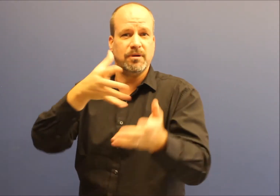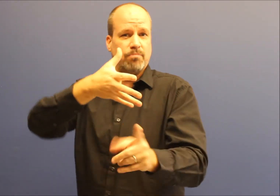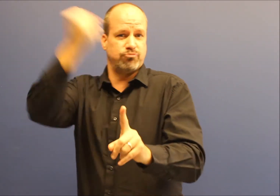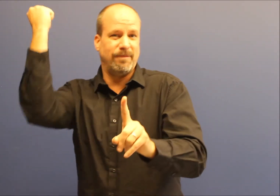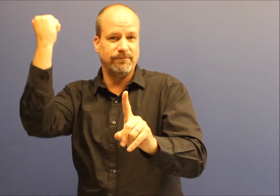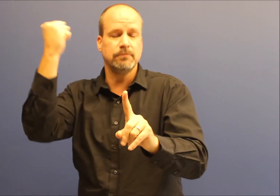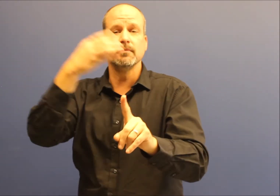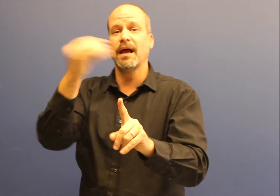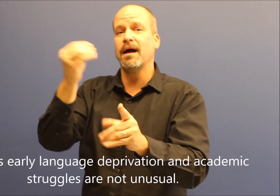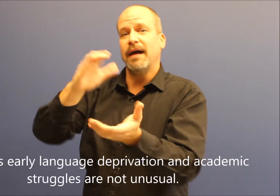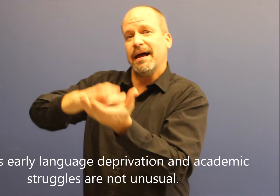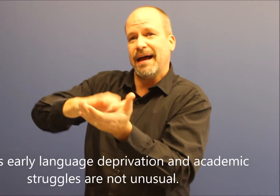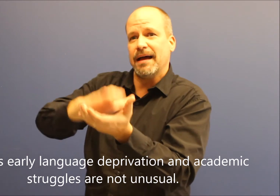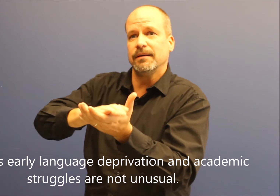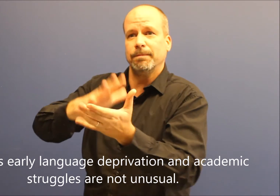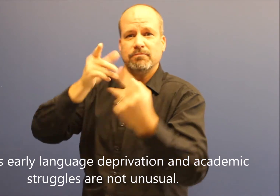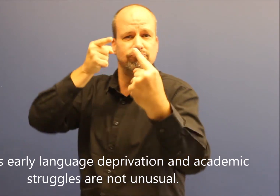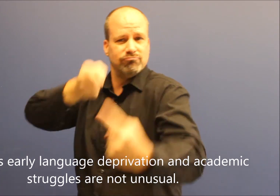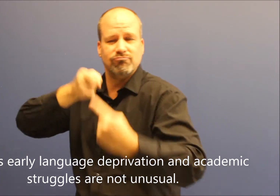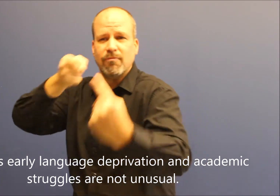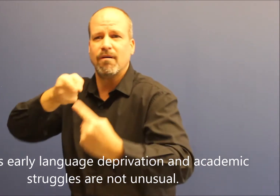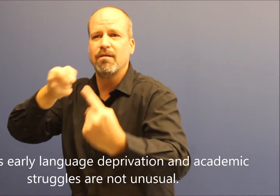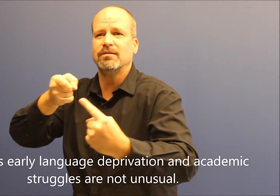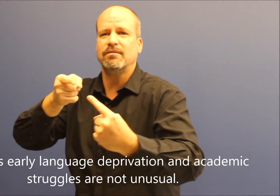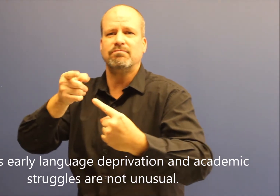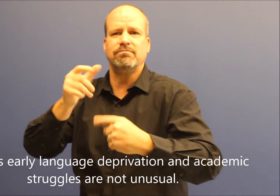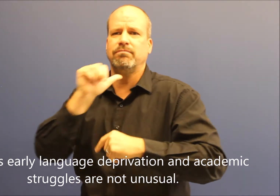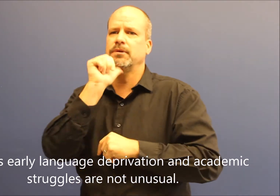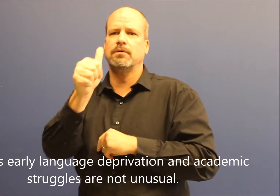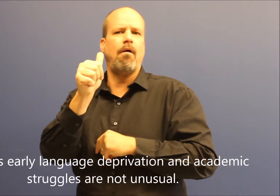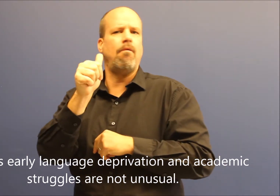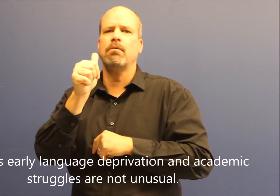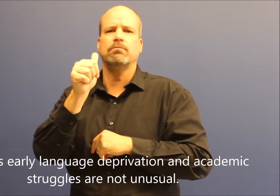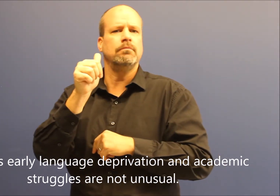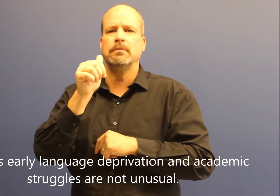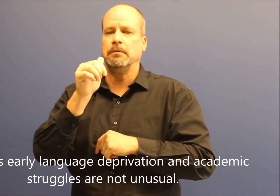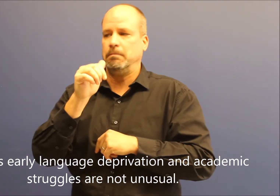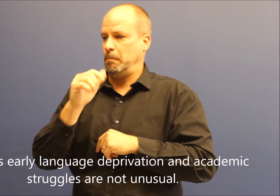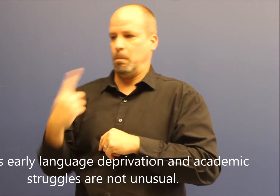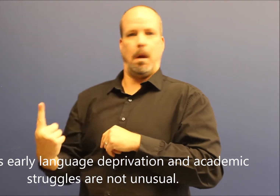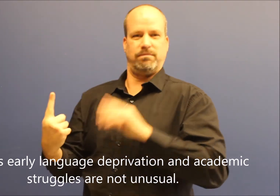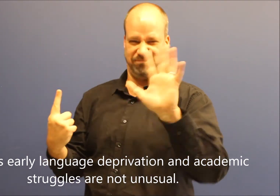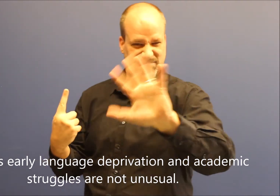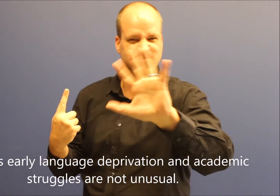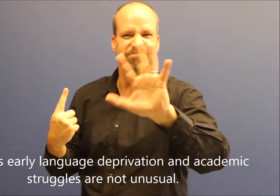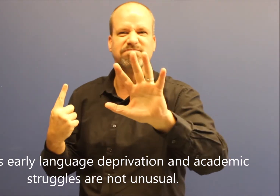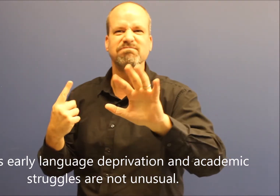A baby's early language deprivation and academic struggles are not unusual.